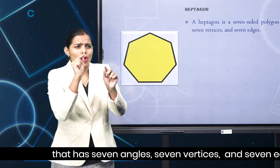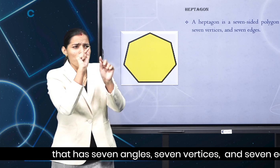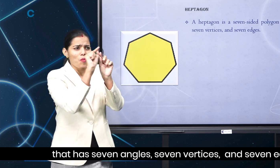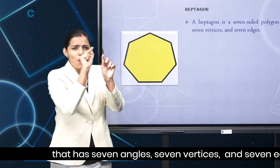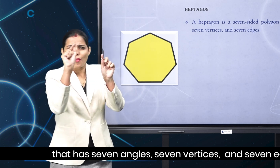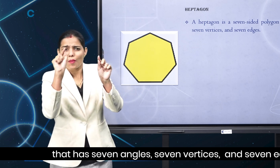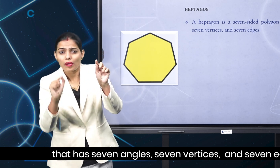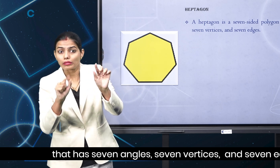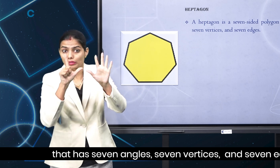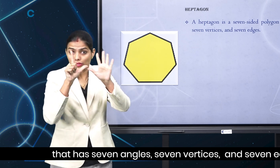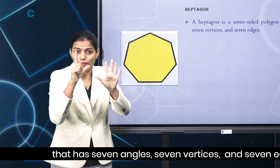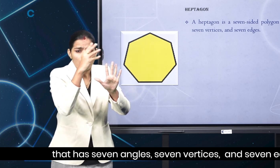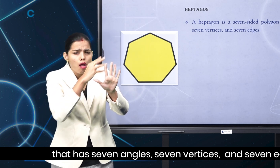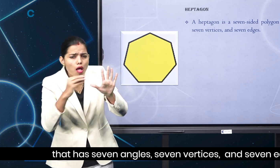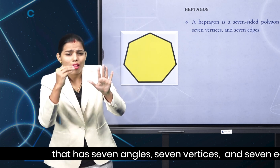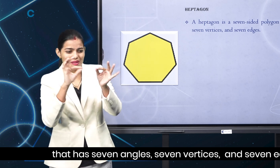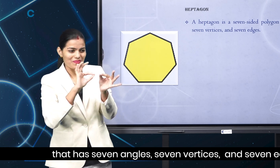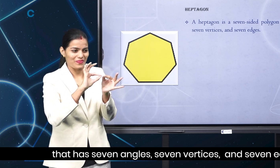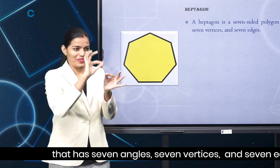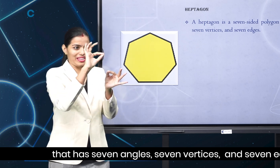7 vertices and 7 edges.